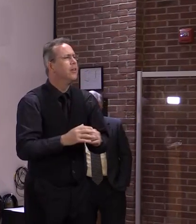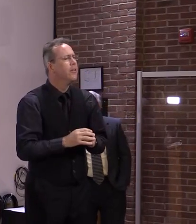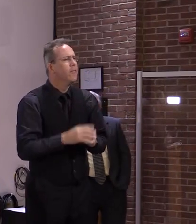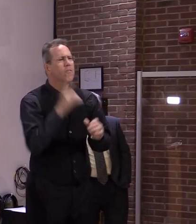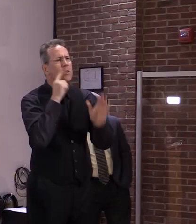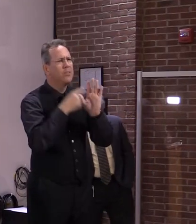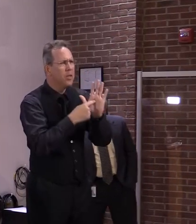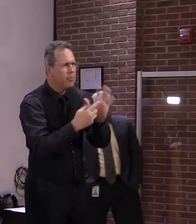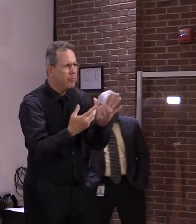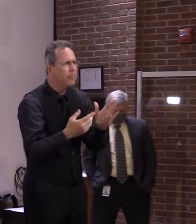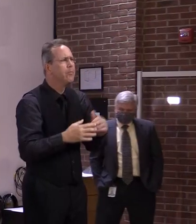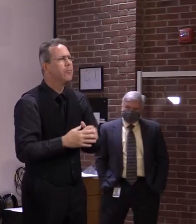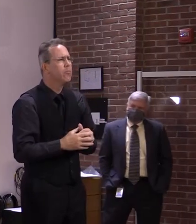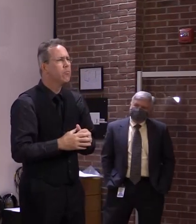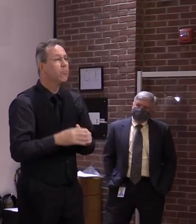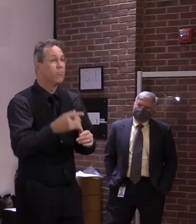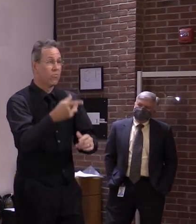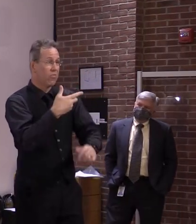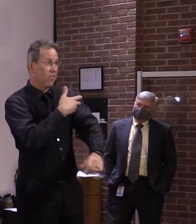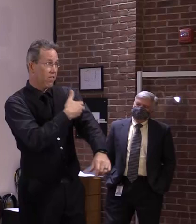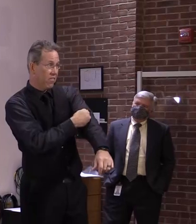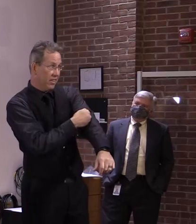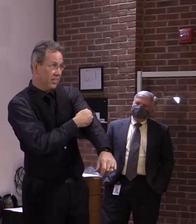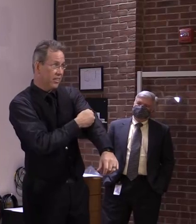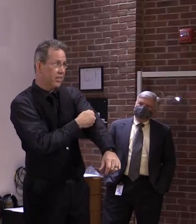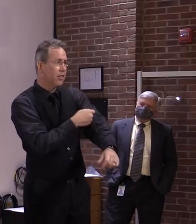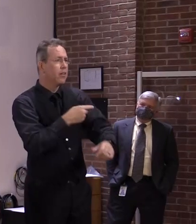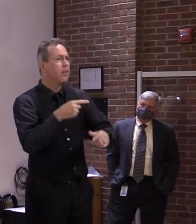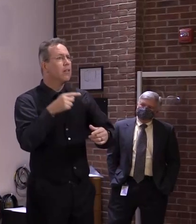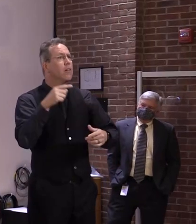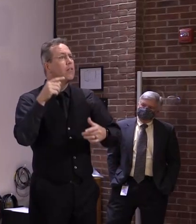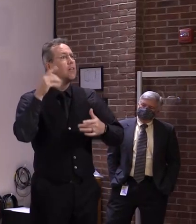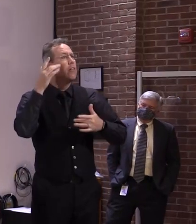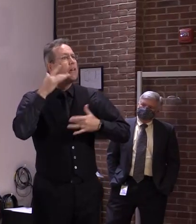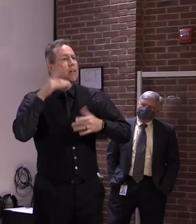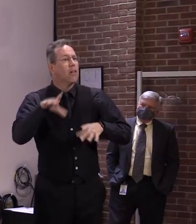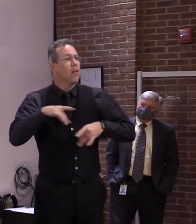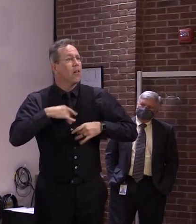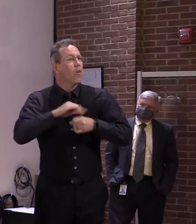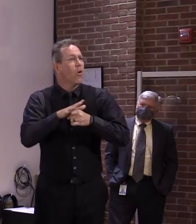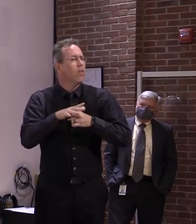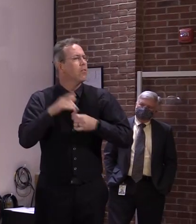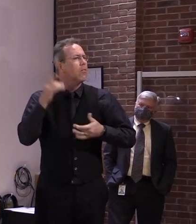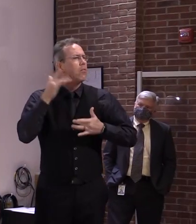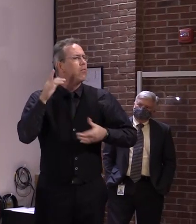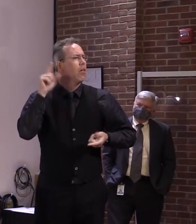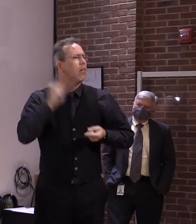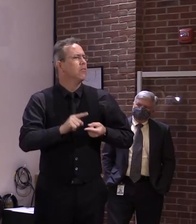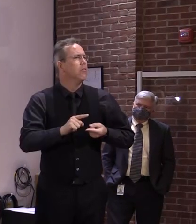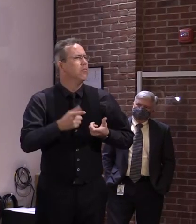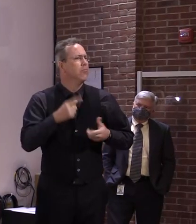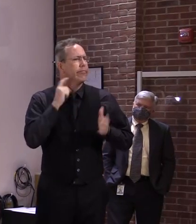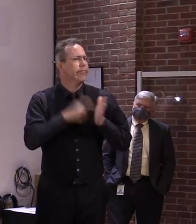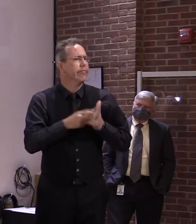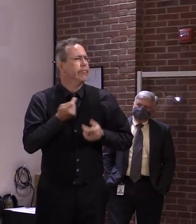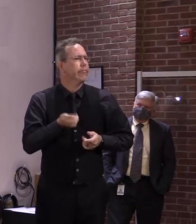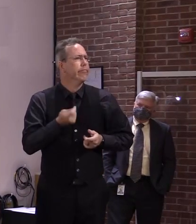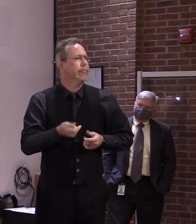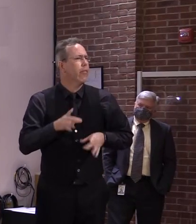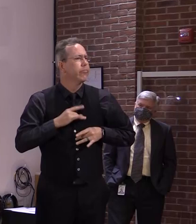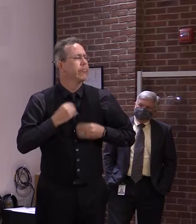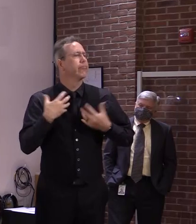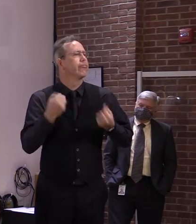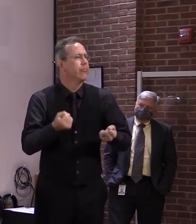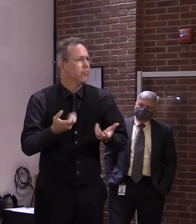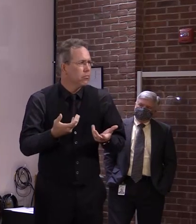in the so-called, I hate the term, but the breakthrough cases, which I'll remind people in Vermont are